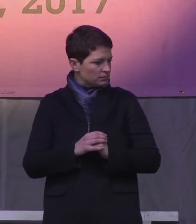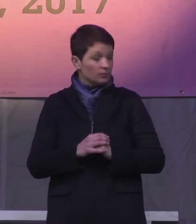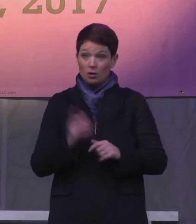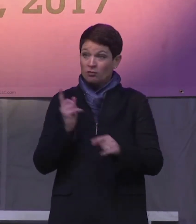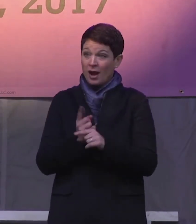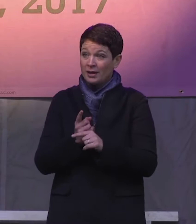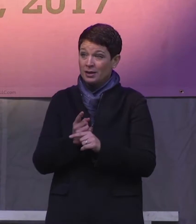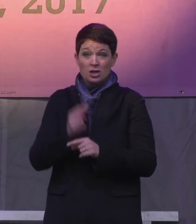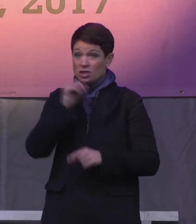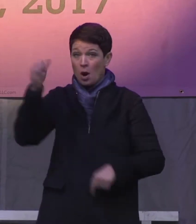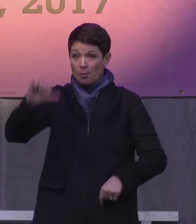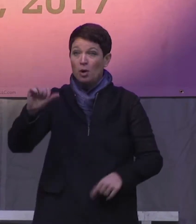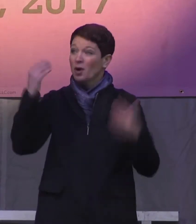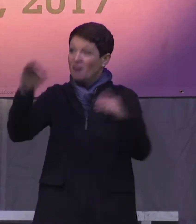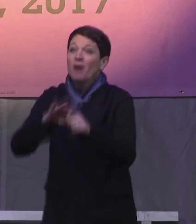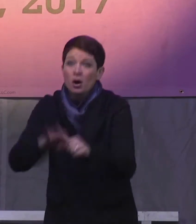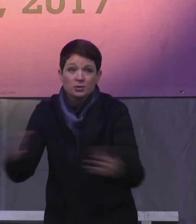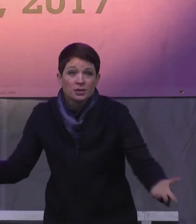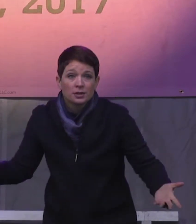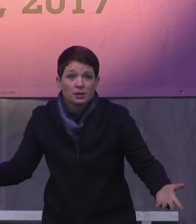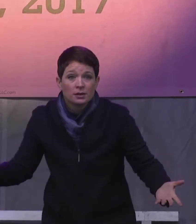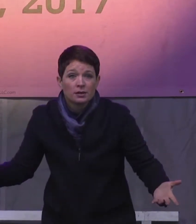Oh, right? Don't boo, vote!